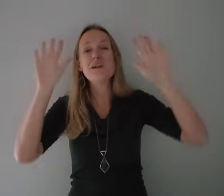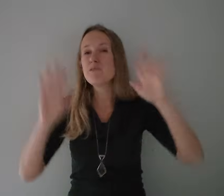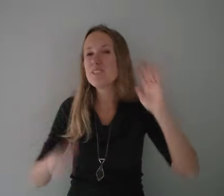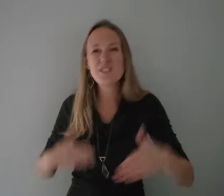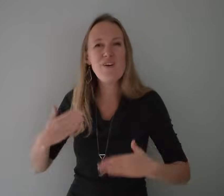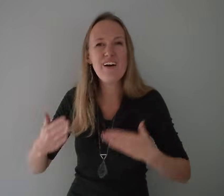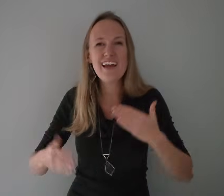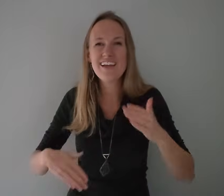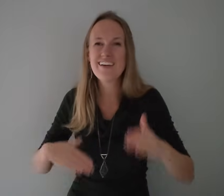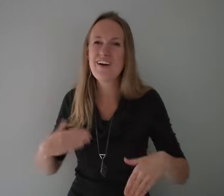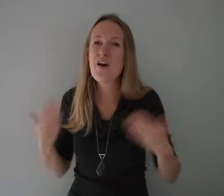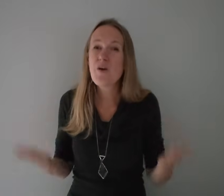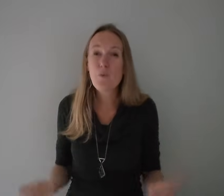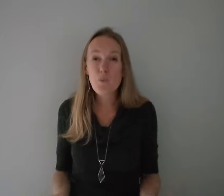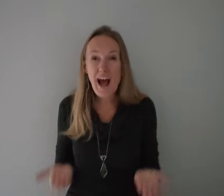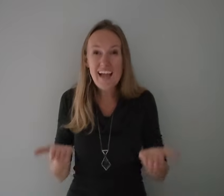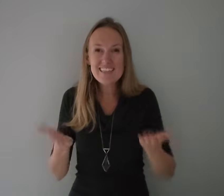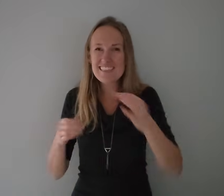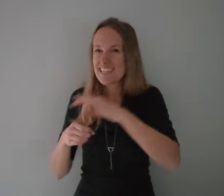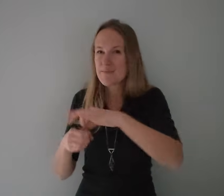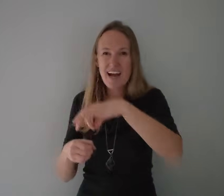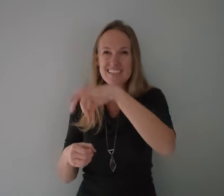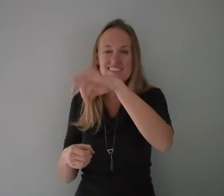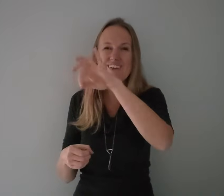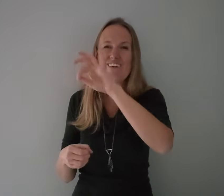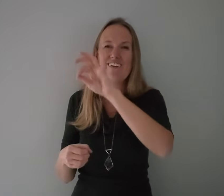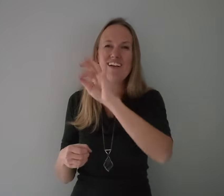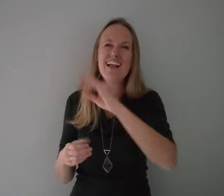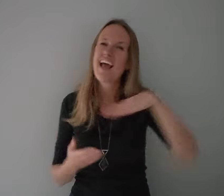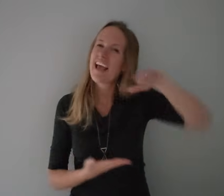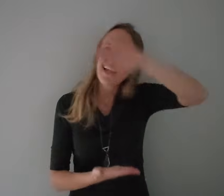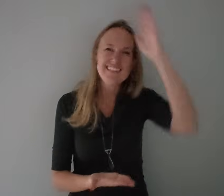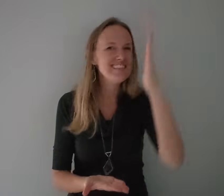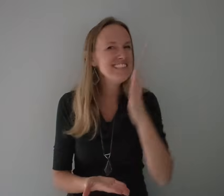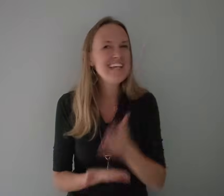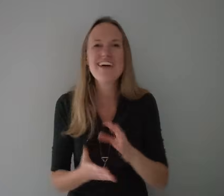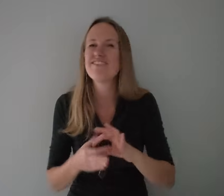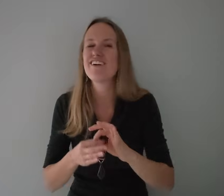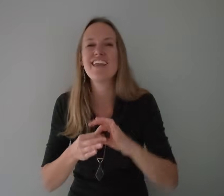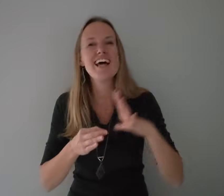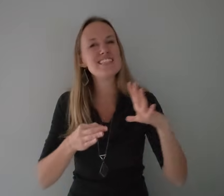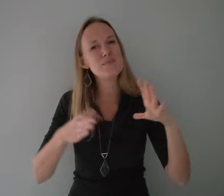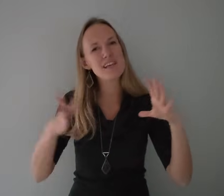unspeakable joy, rises in my soul and never lets me